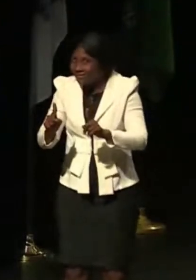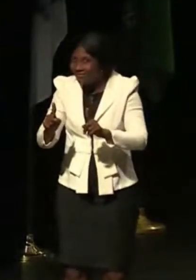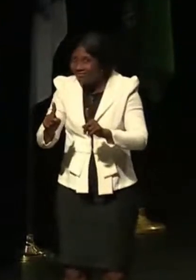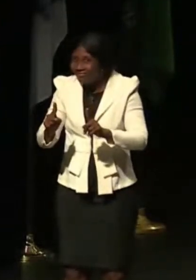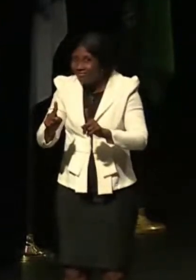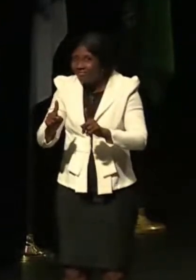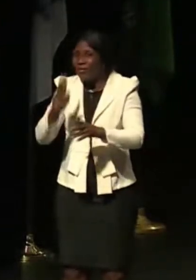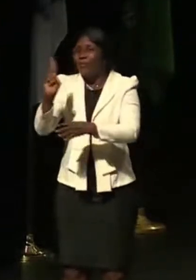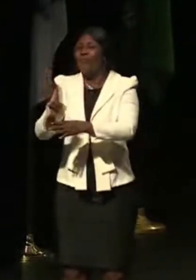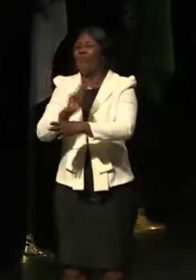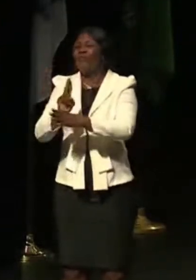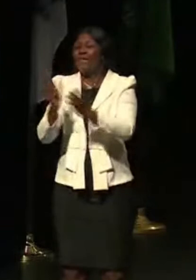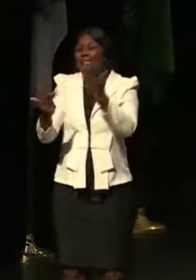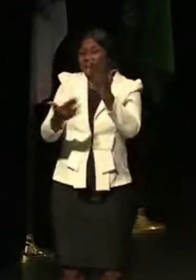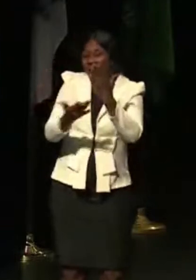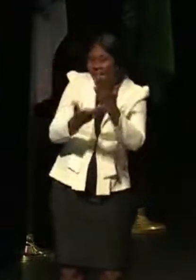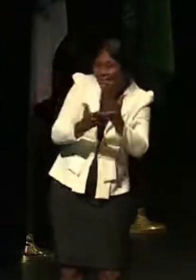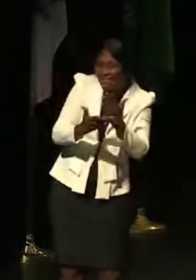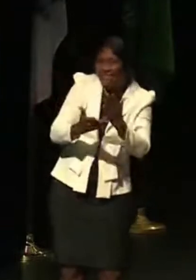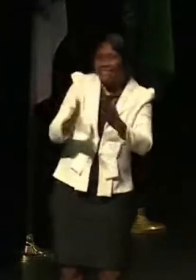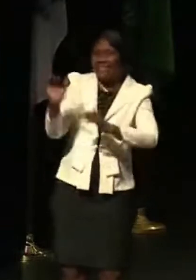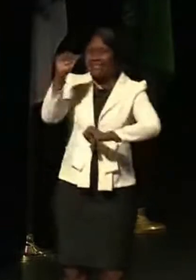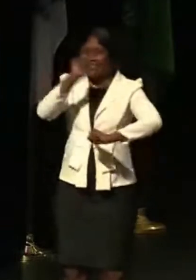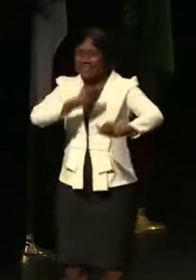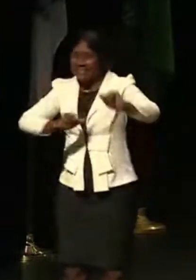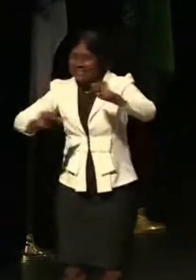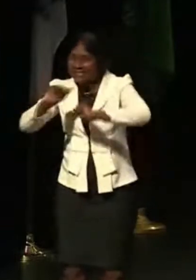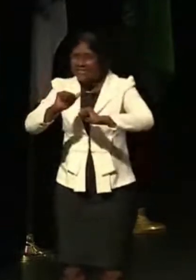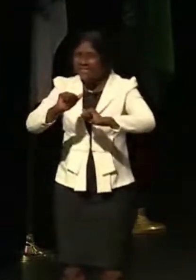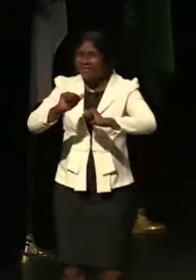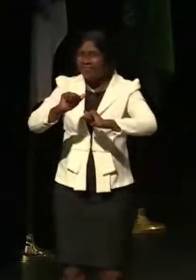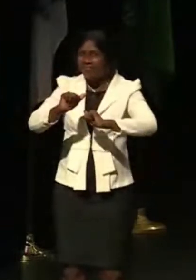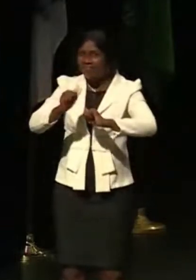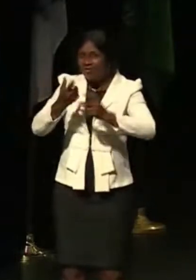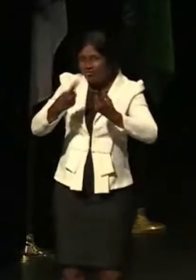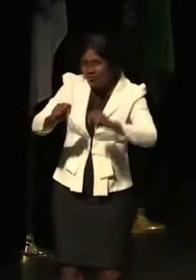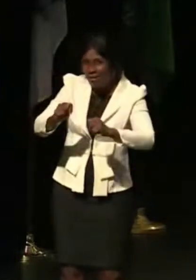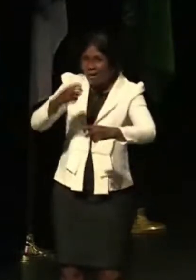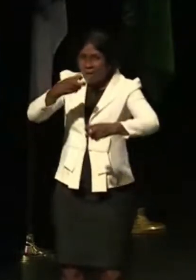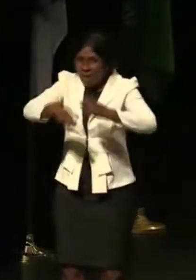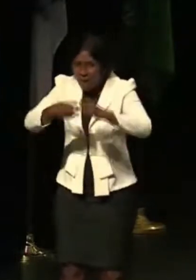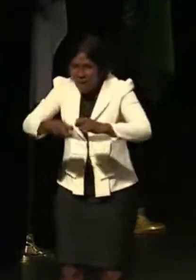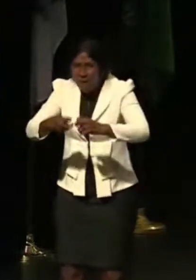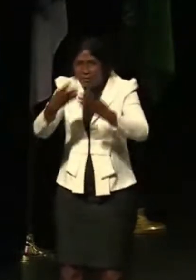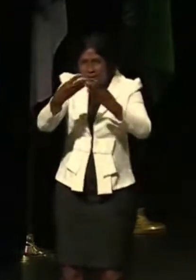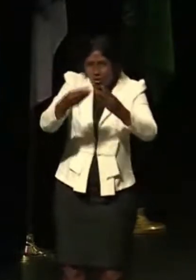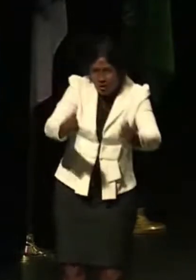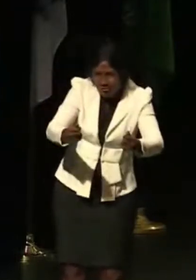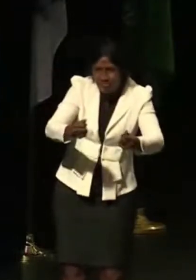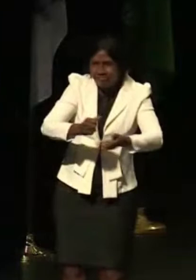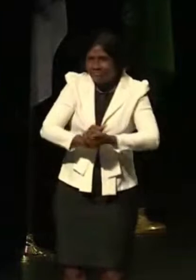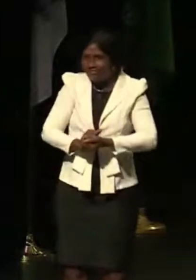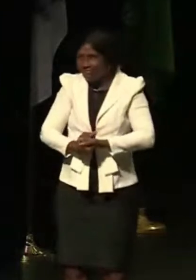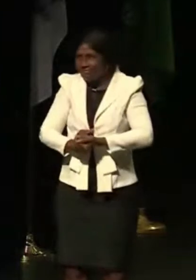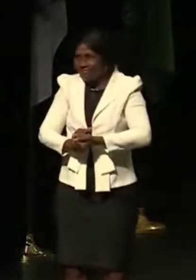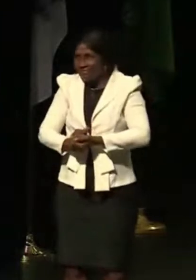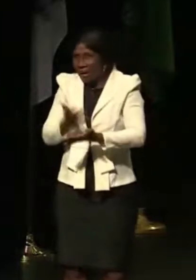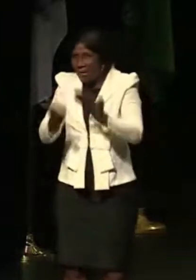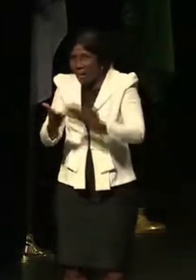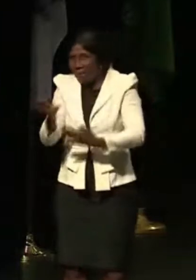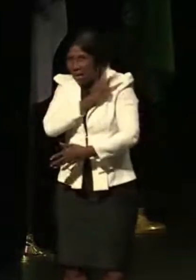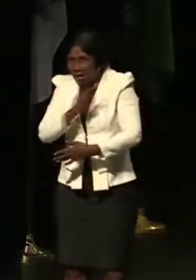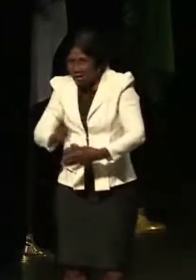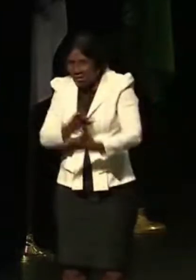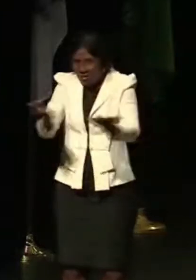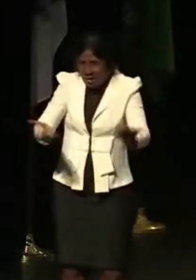through the cultivation of the mind, that we would solve all problems, that we would build the kingdom of God here on earth, and that we would